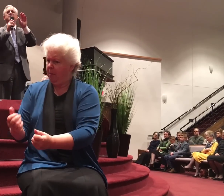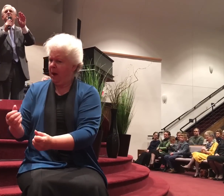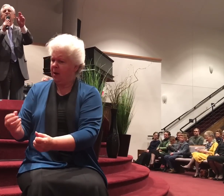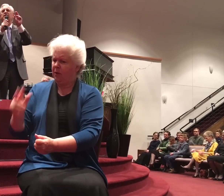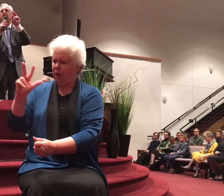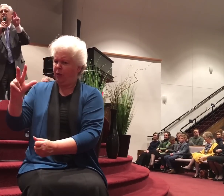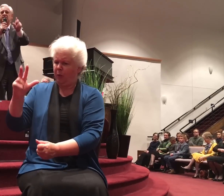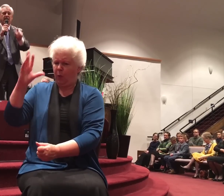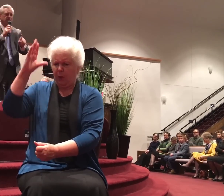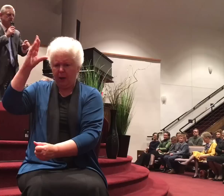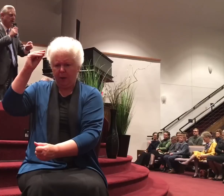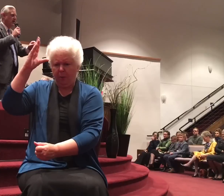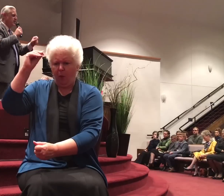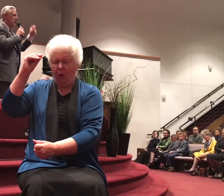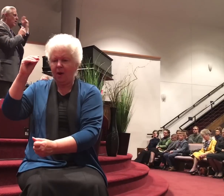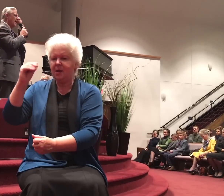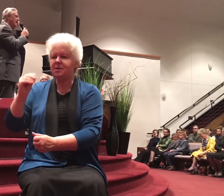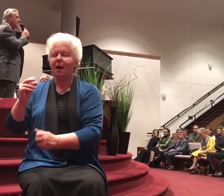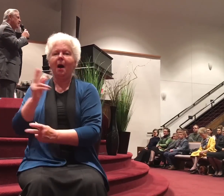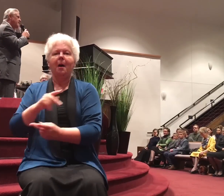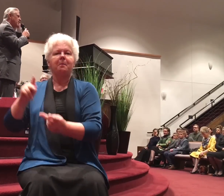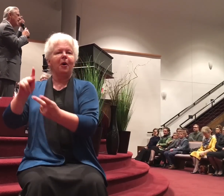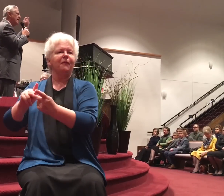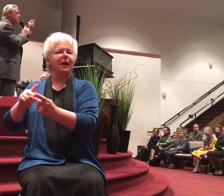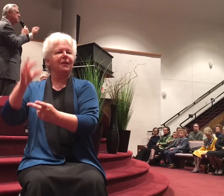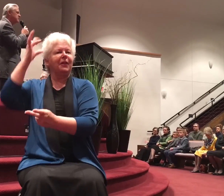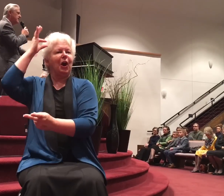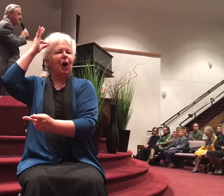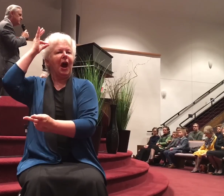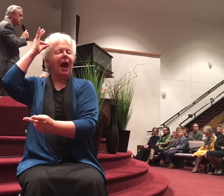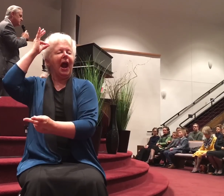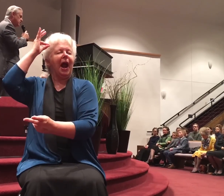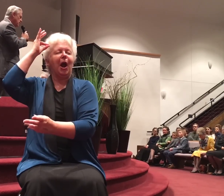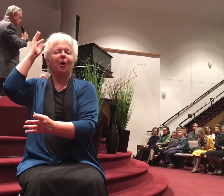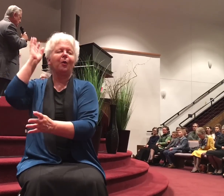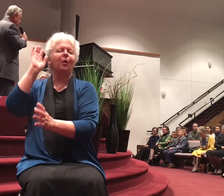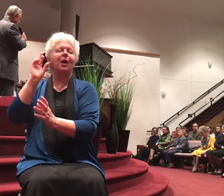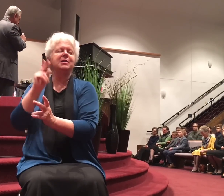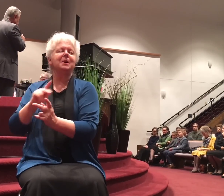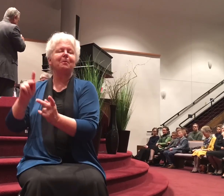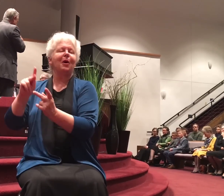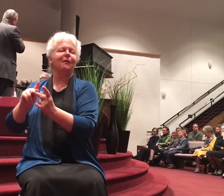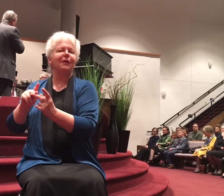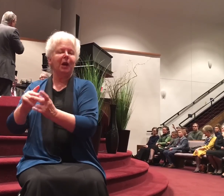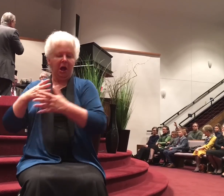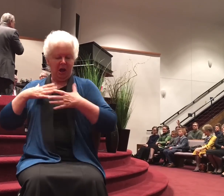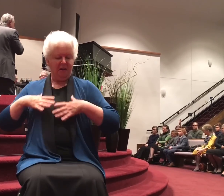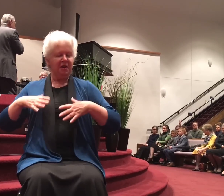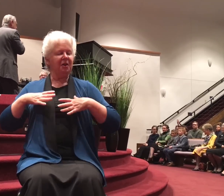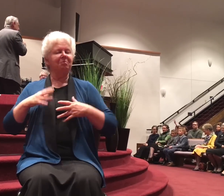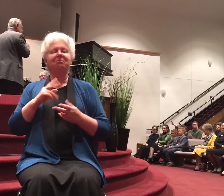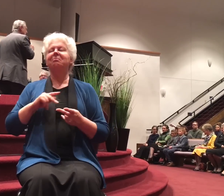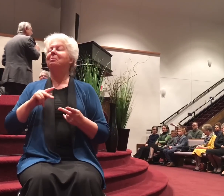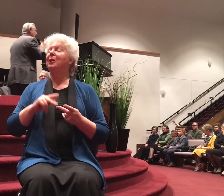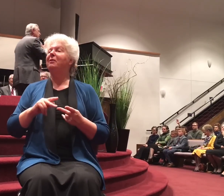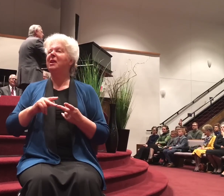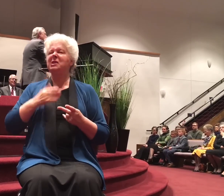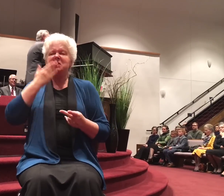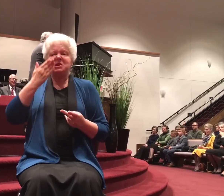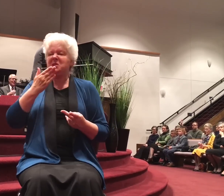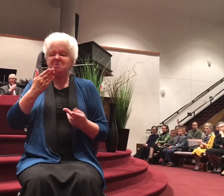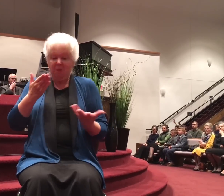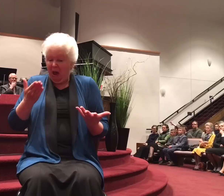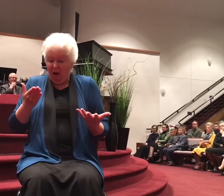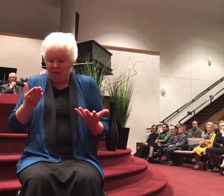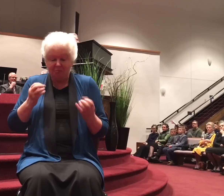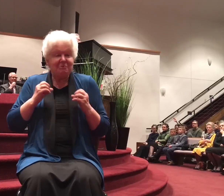Bible specifically says, no hair of their head was singed, none of their clothing was scorched, and there